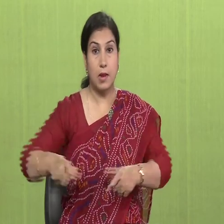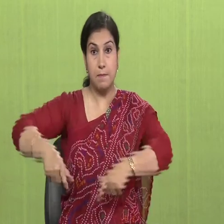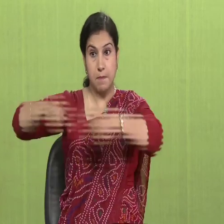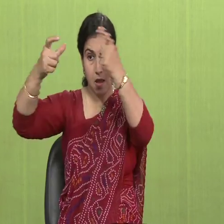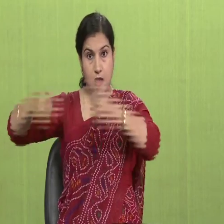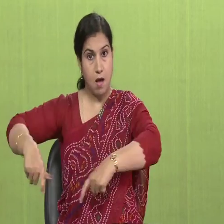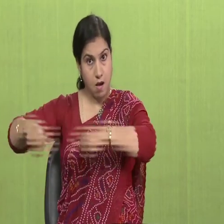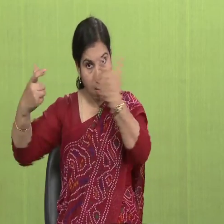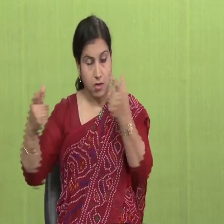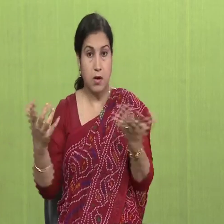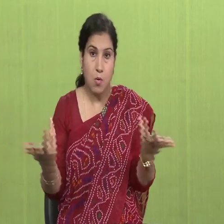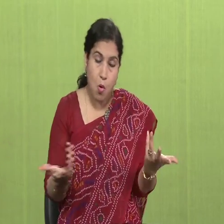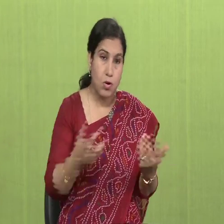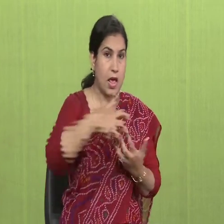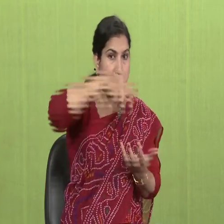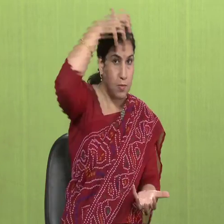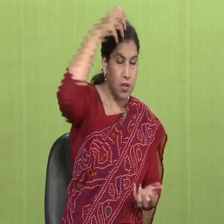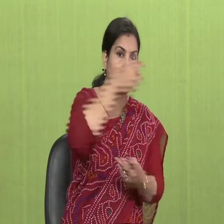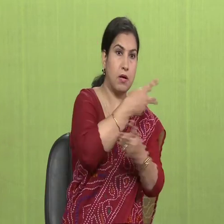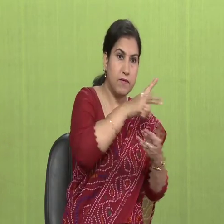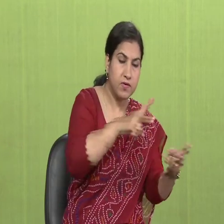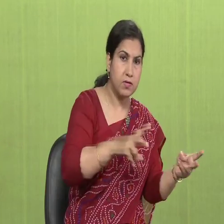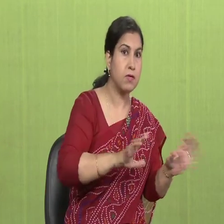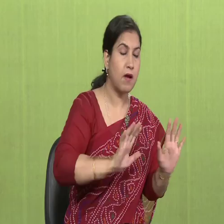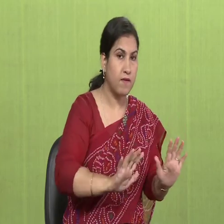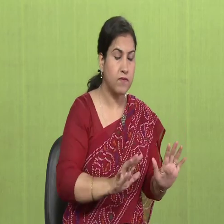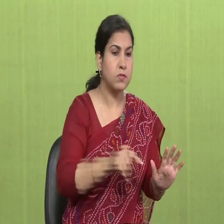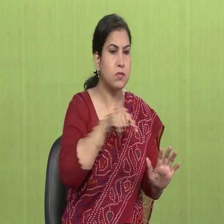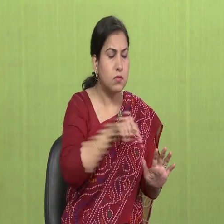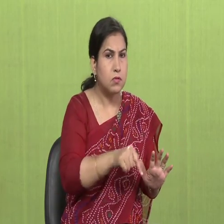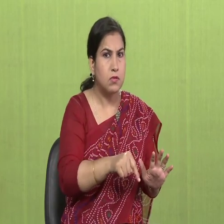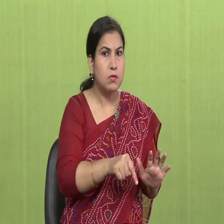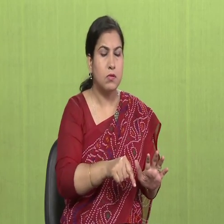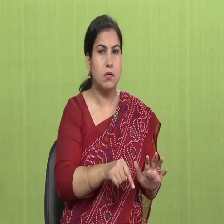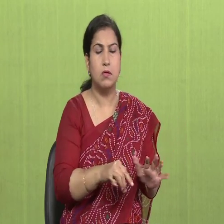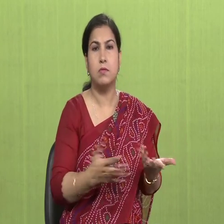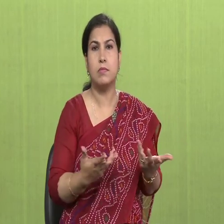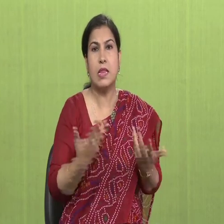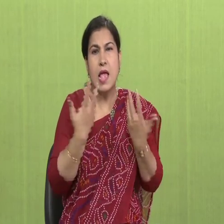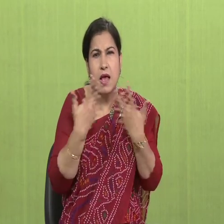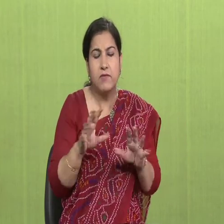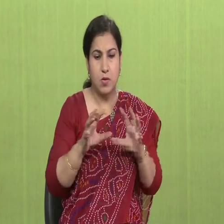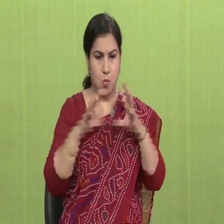animal species which are not available anywhere else.